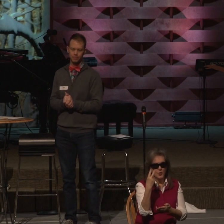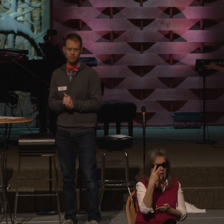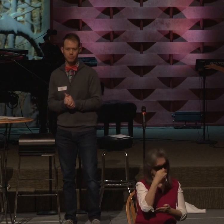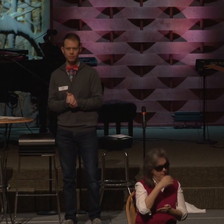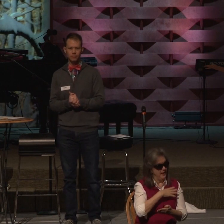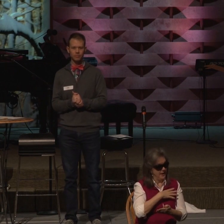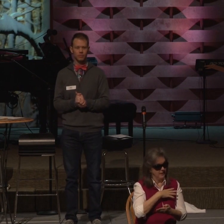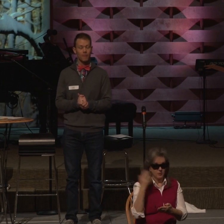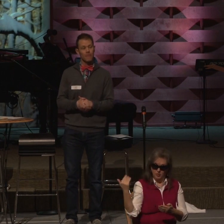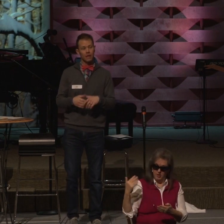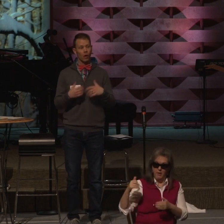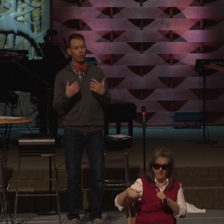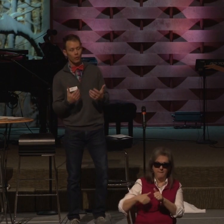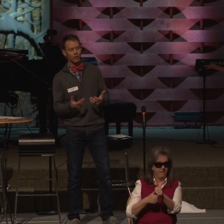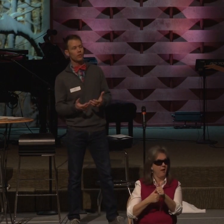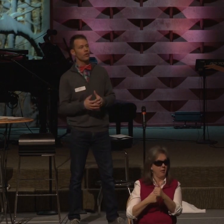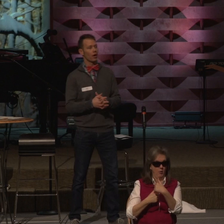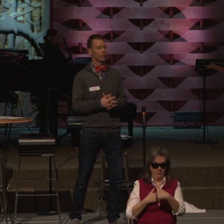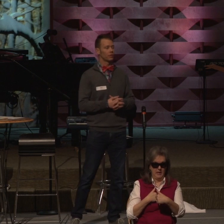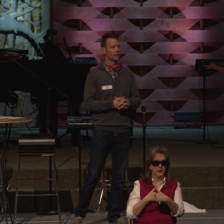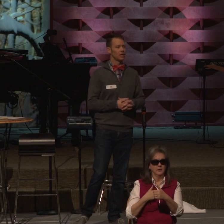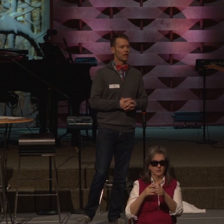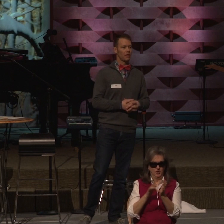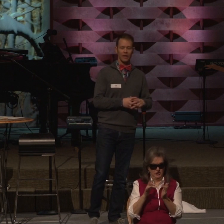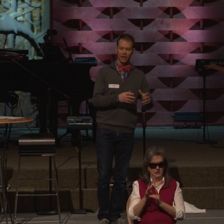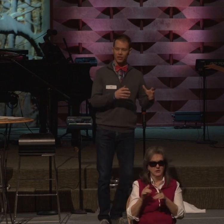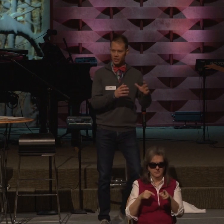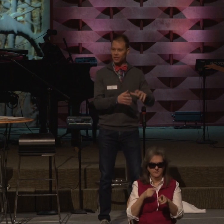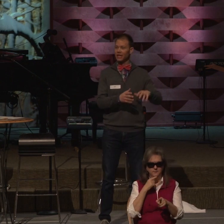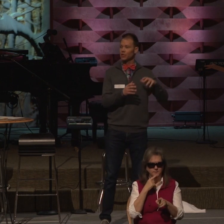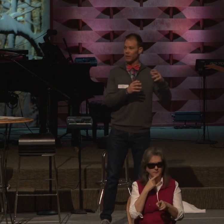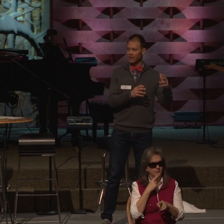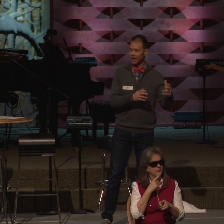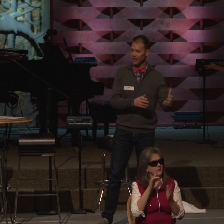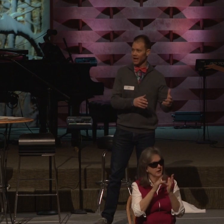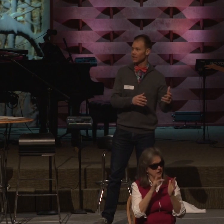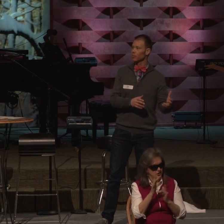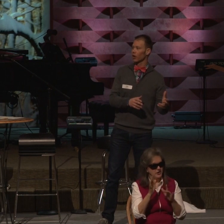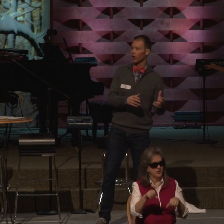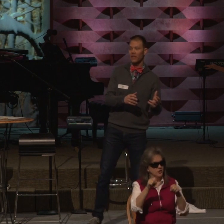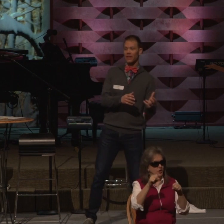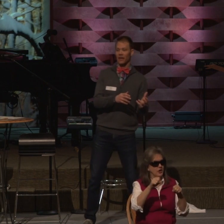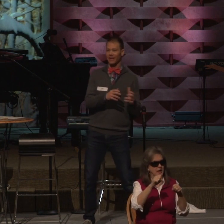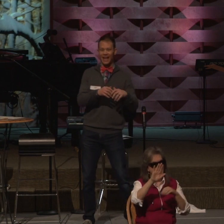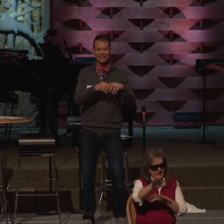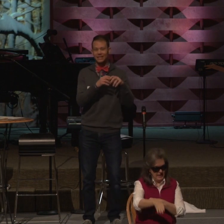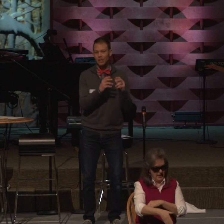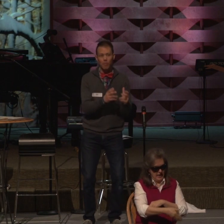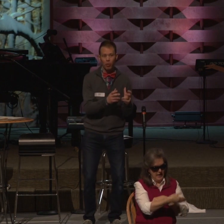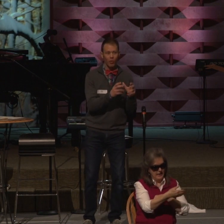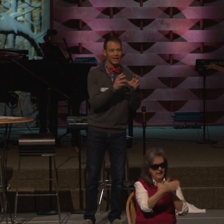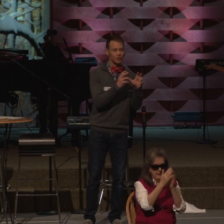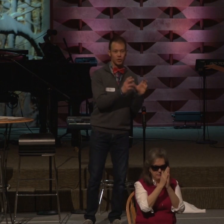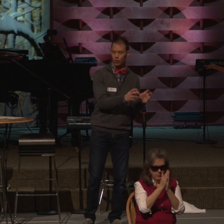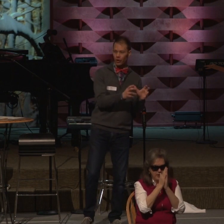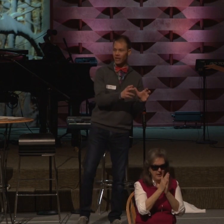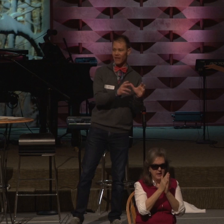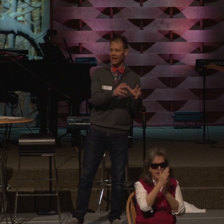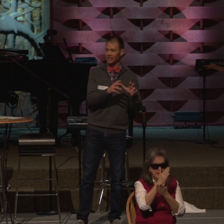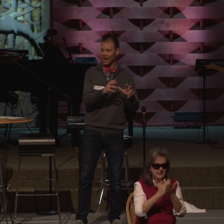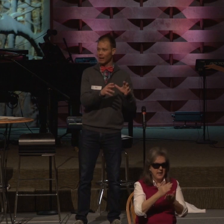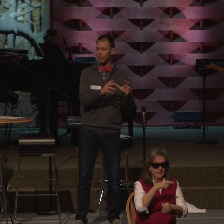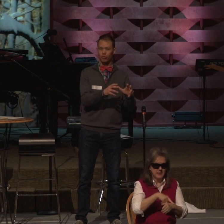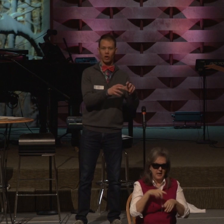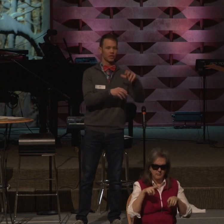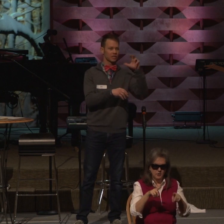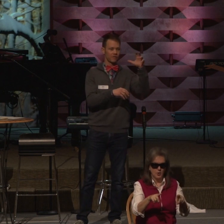him. Now we do know that Jesus did spend a night in prayer, and then that at some point during